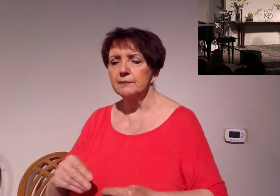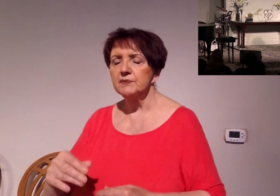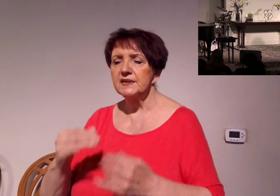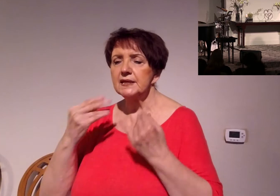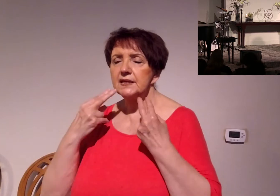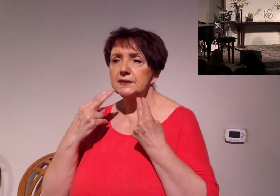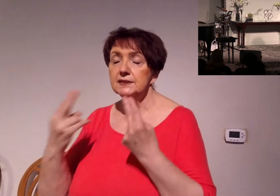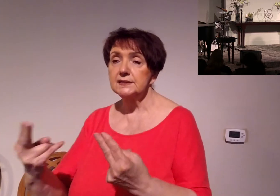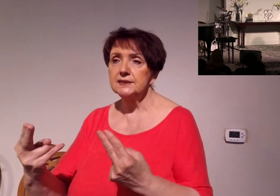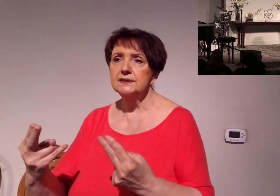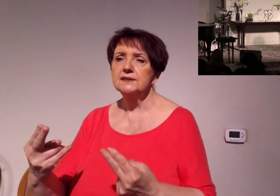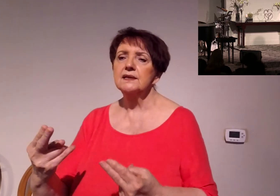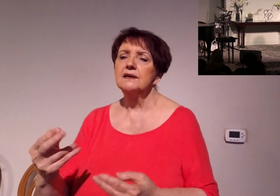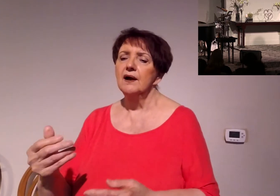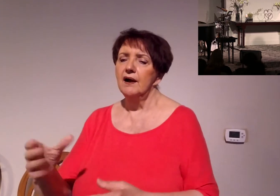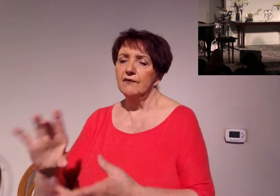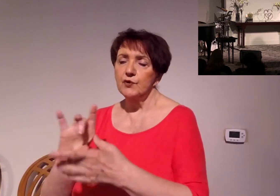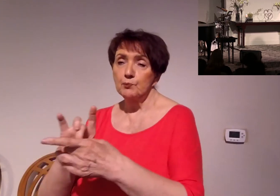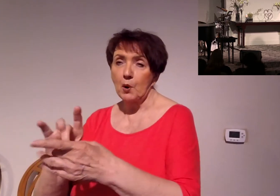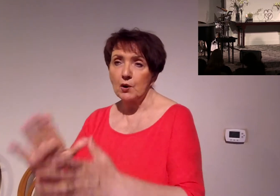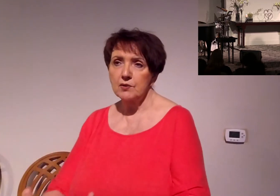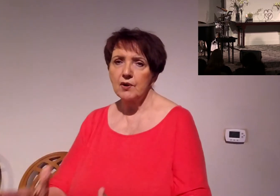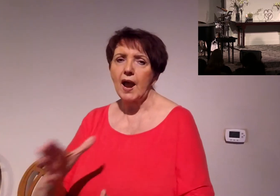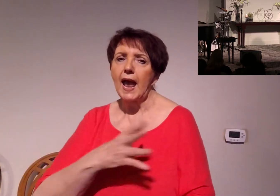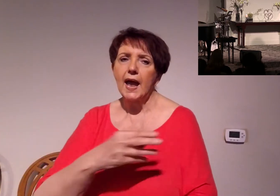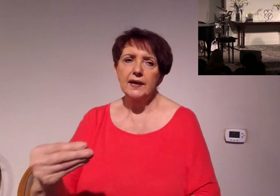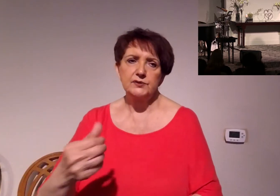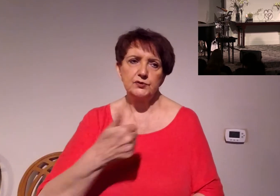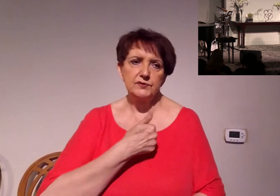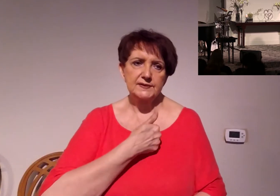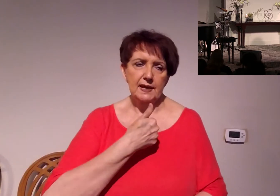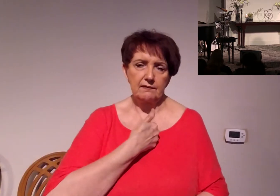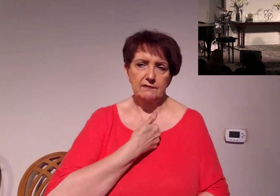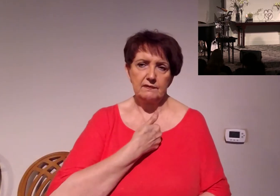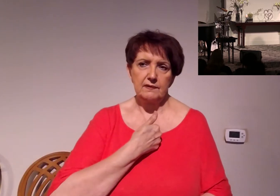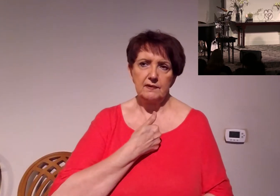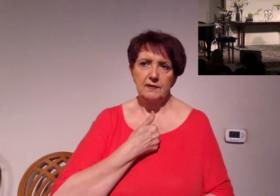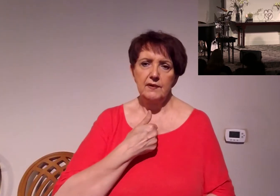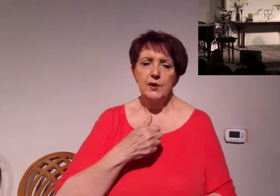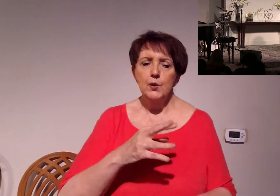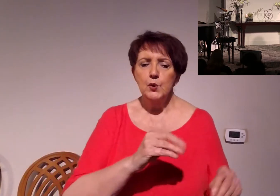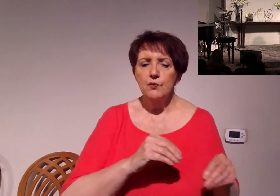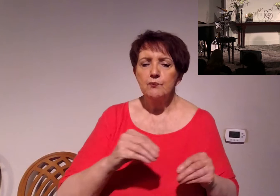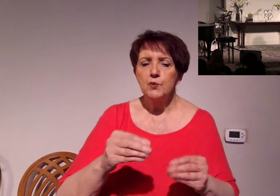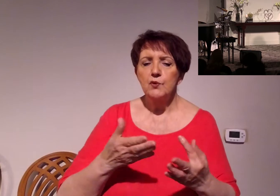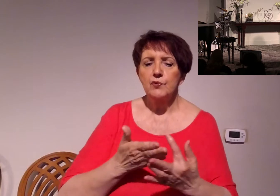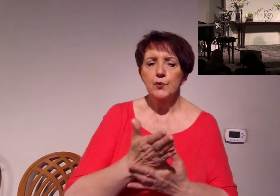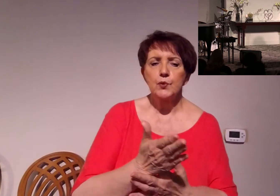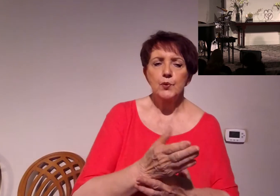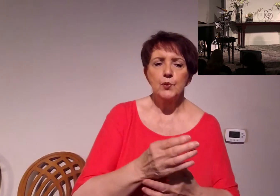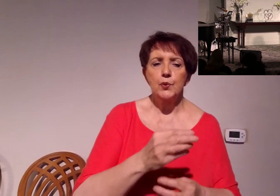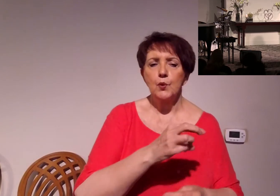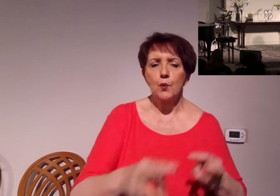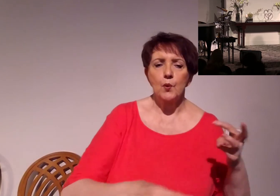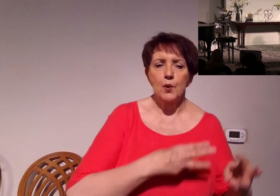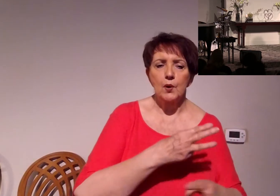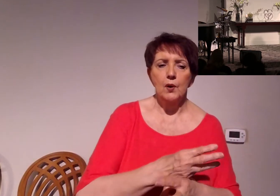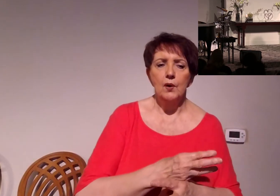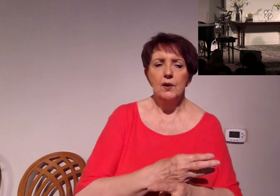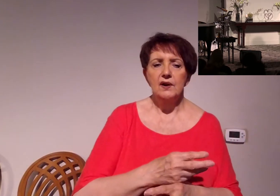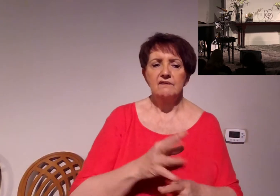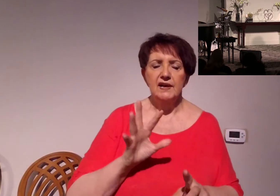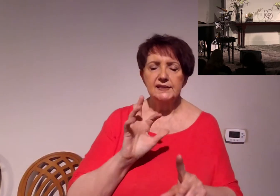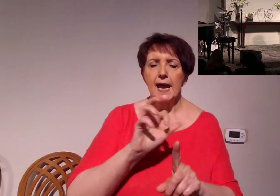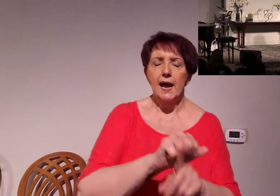our own. When we have moved through the shadowy world of mutual attack and projection out into